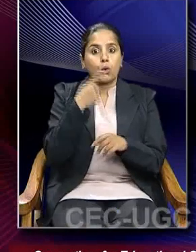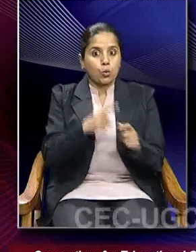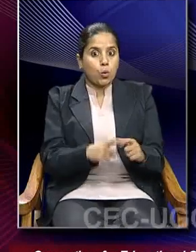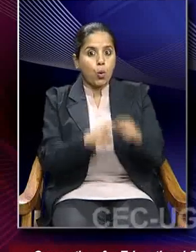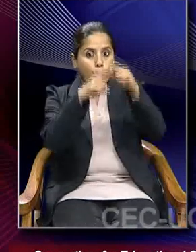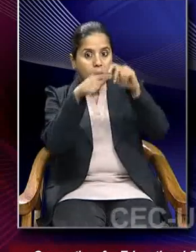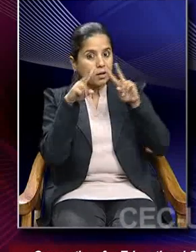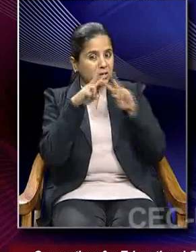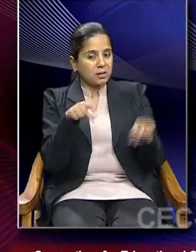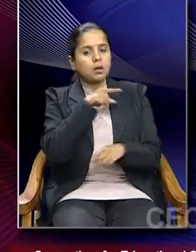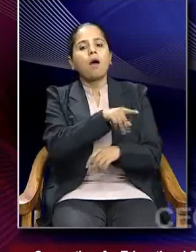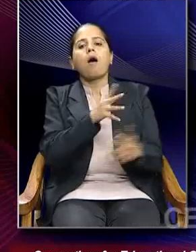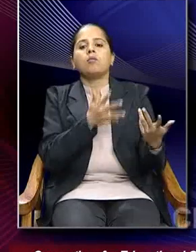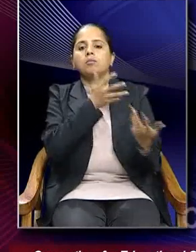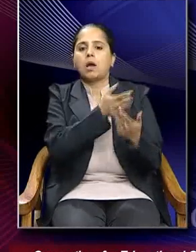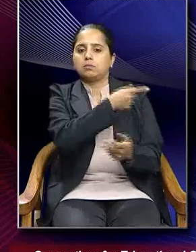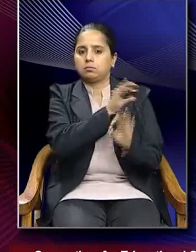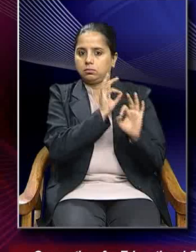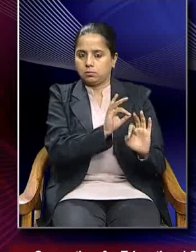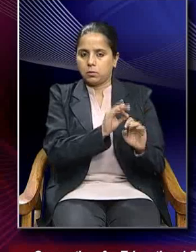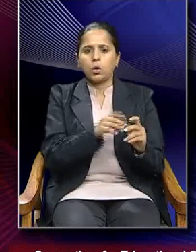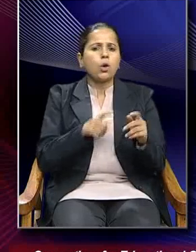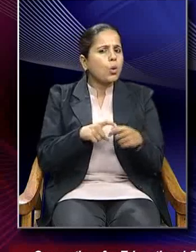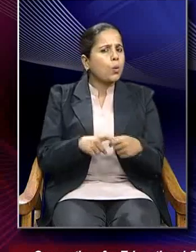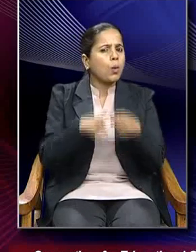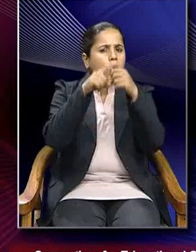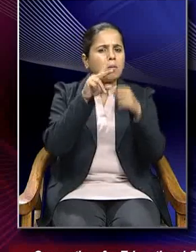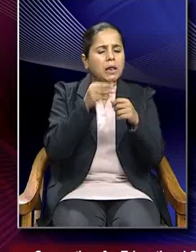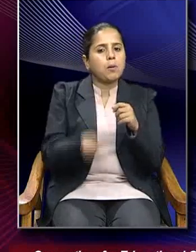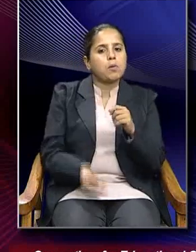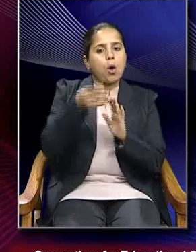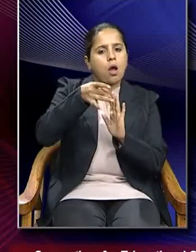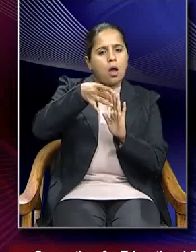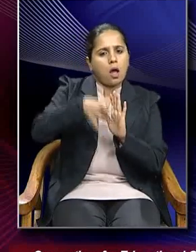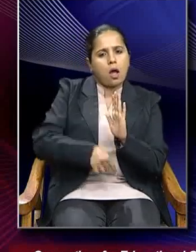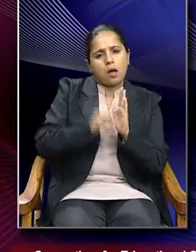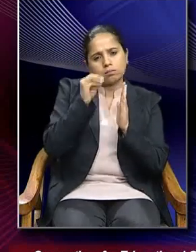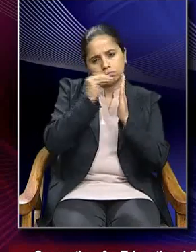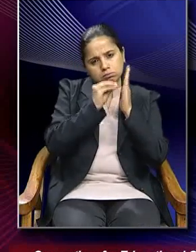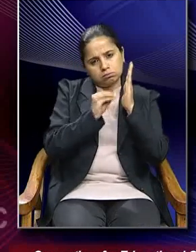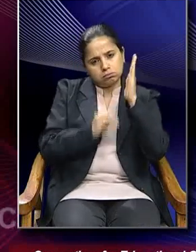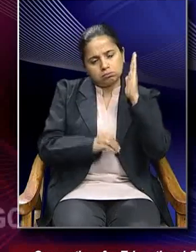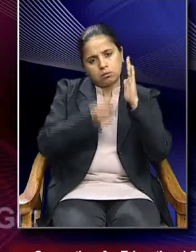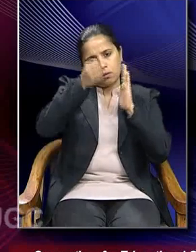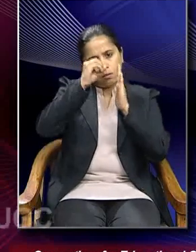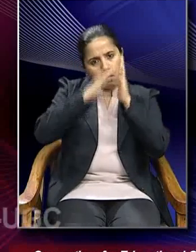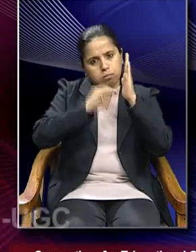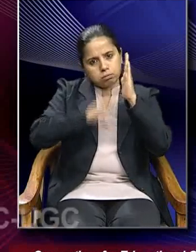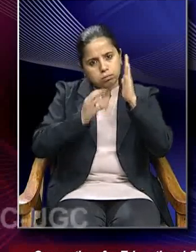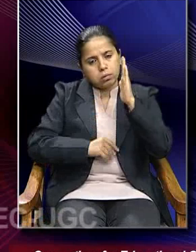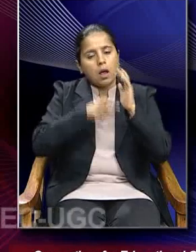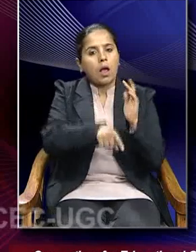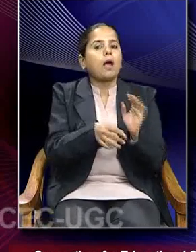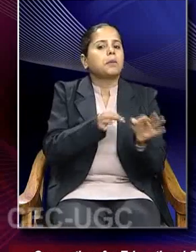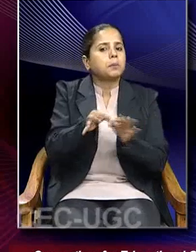research. Qualitative research in the sense it's more descriptive. It's going to be more based on